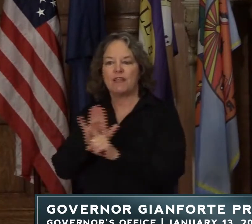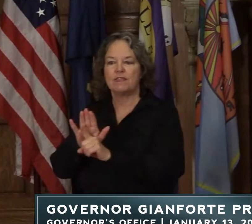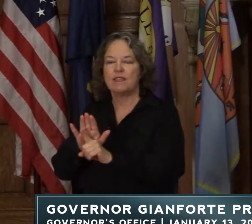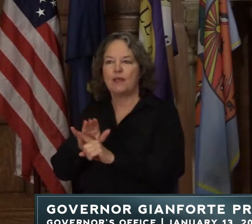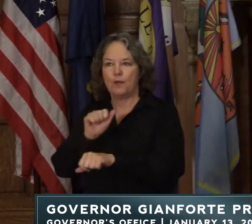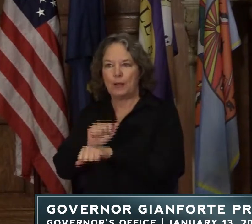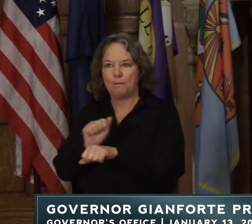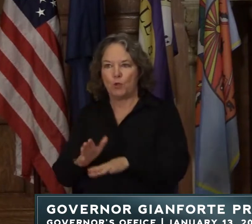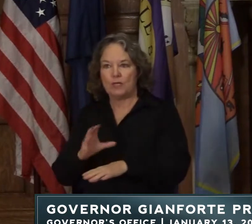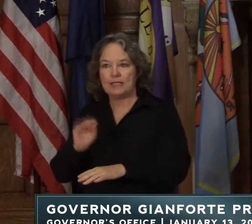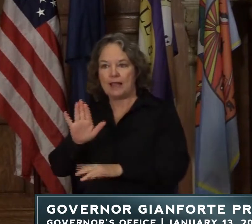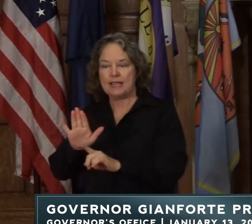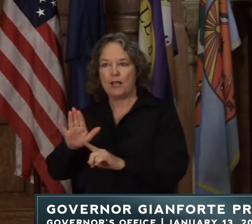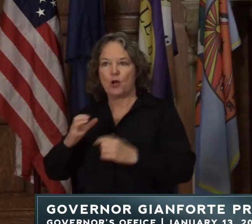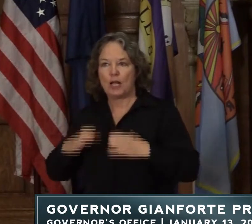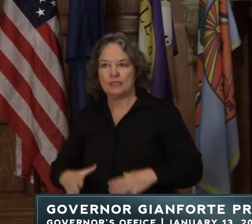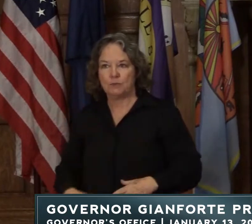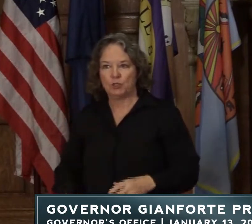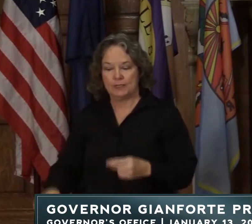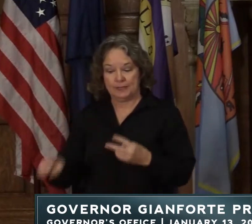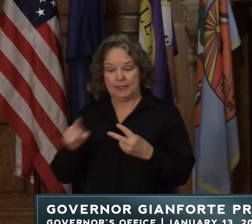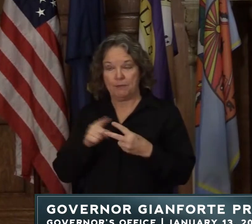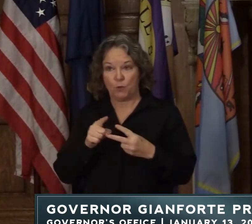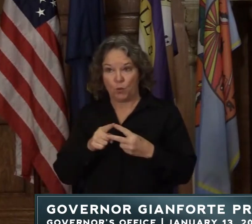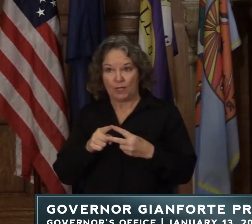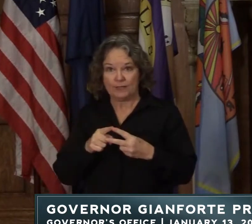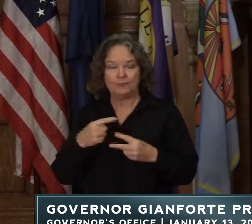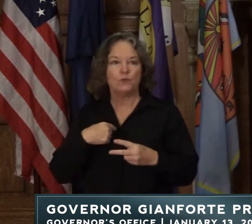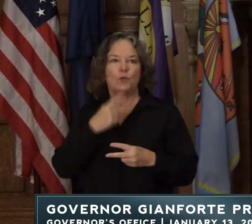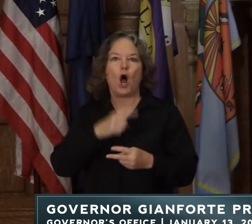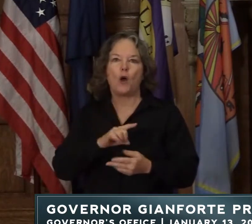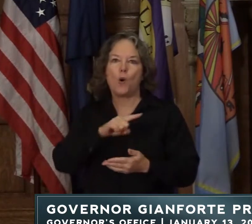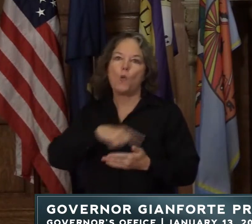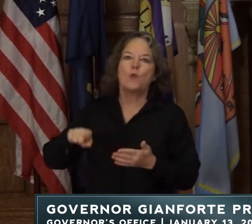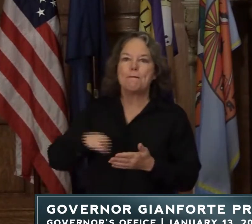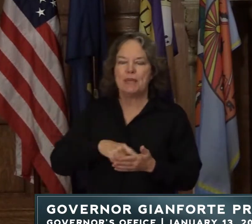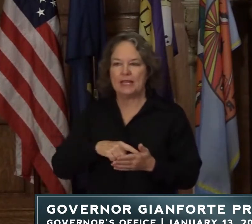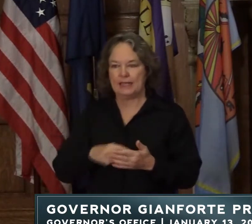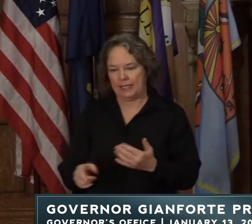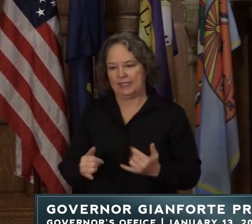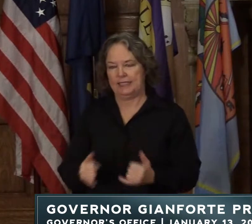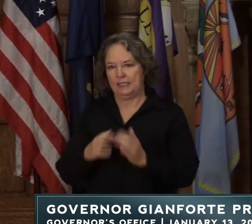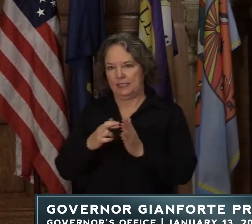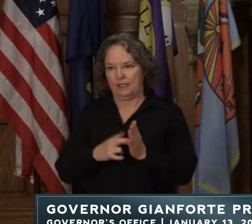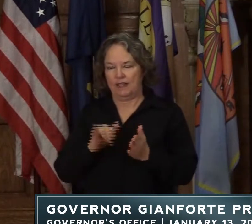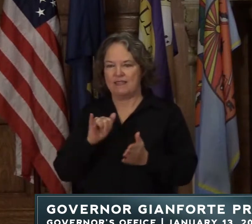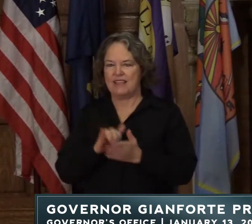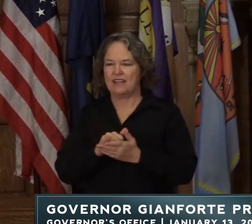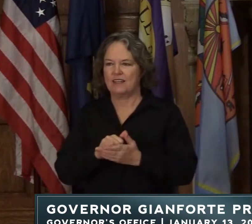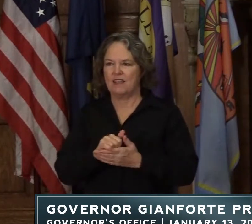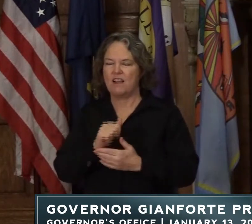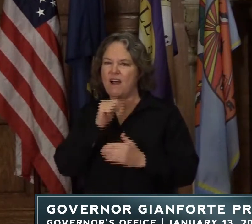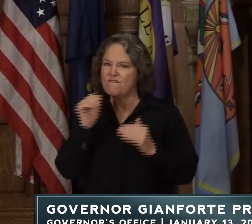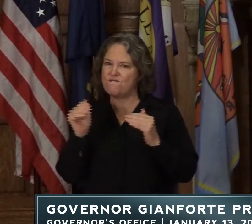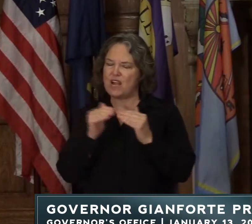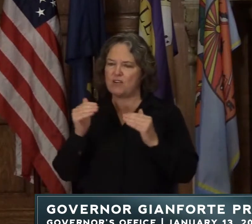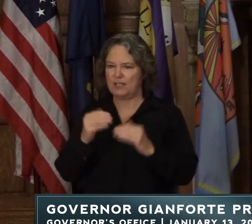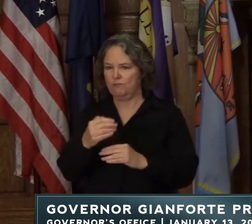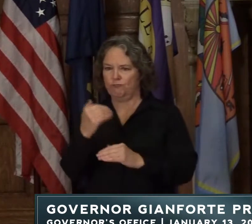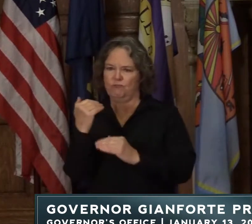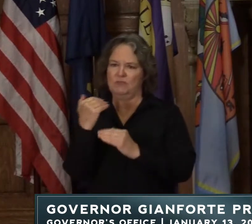customers. One, we are repealing existing directives that unduly restrict hours